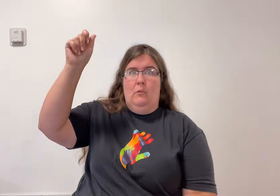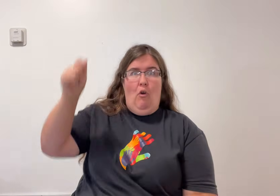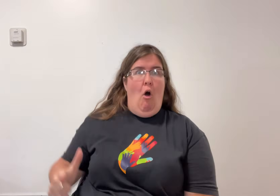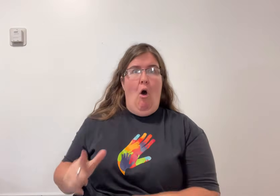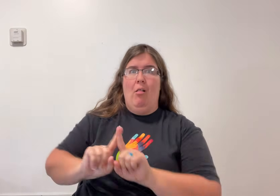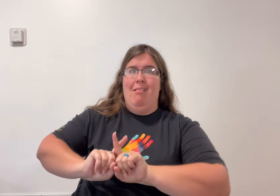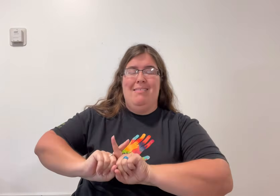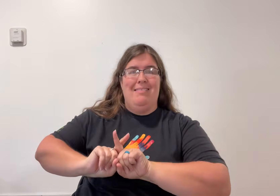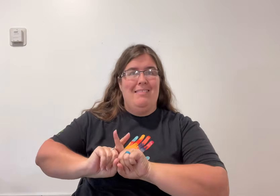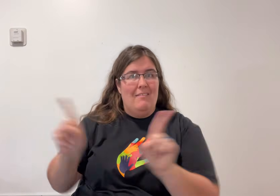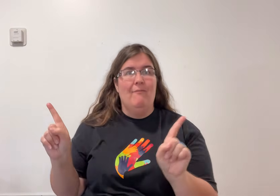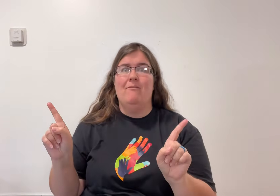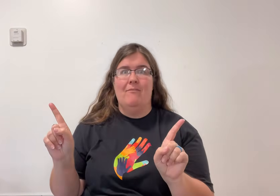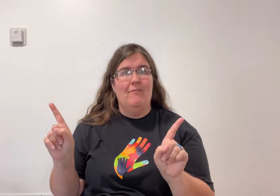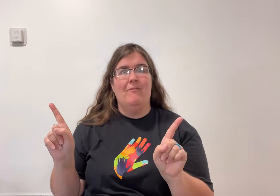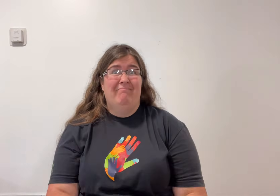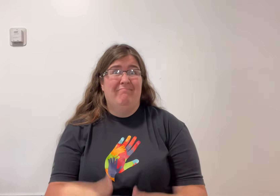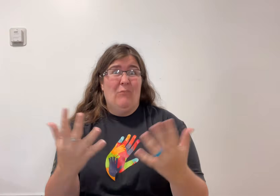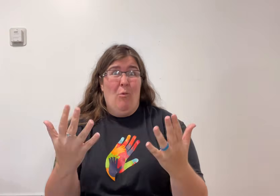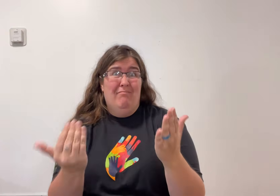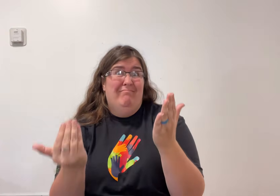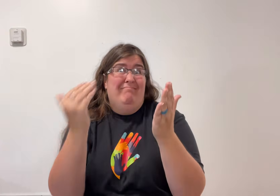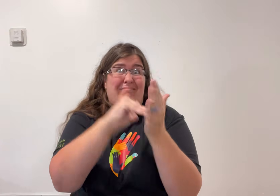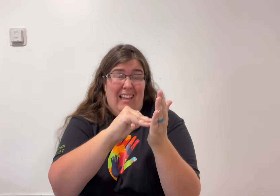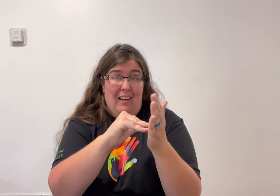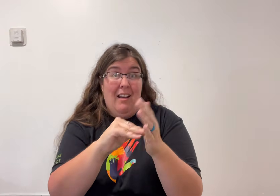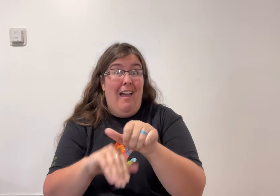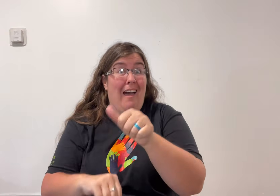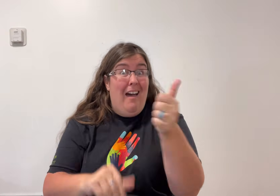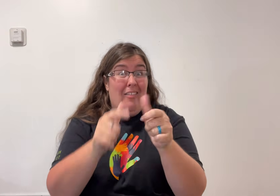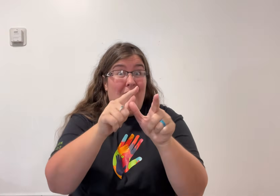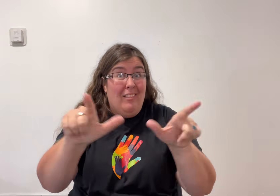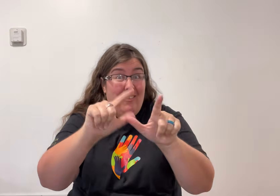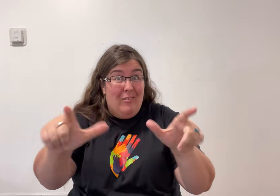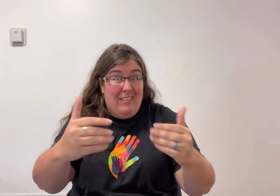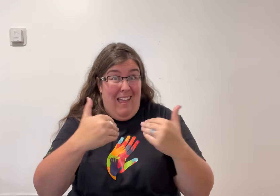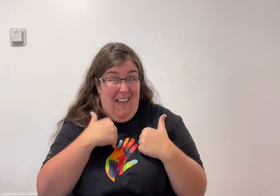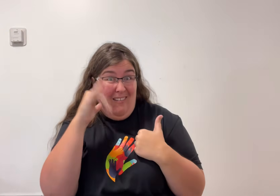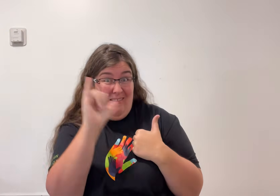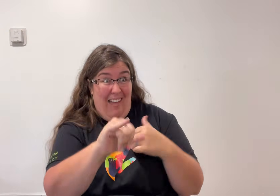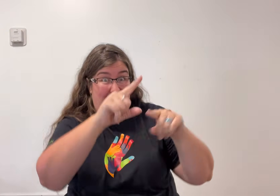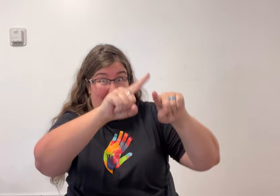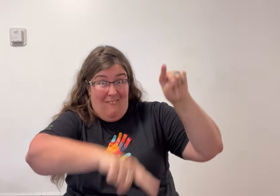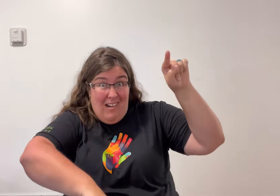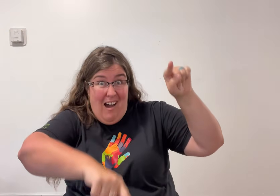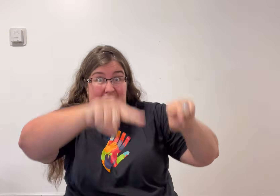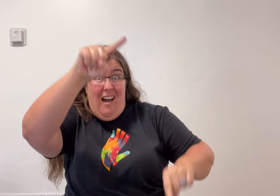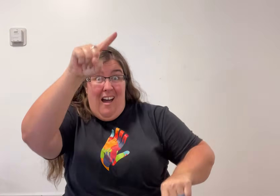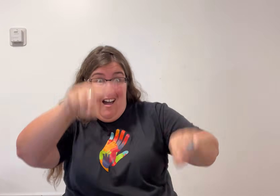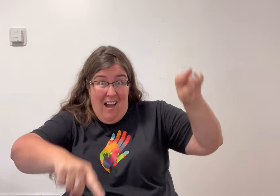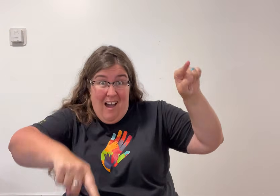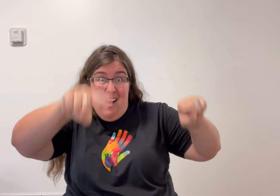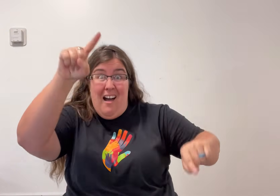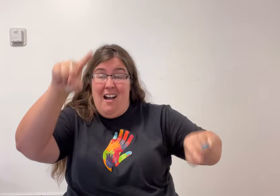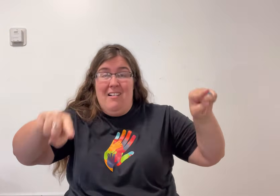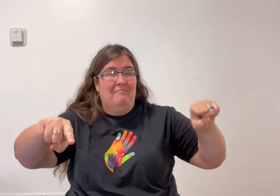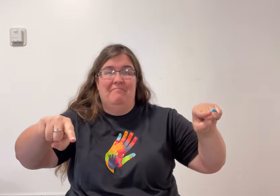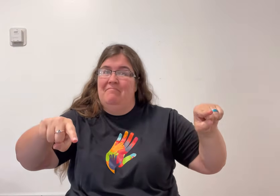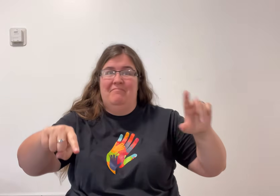same language, true, but each of their signing is completely different. So again, do spoken languages have that variance? To this degree?